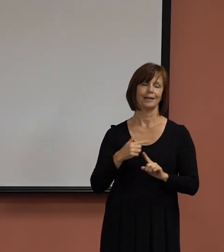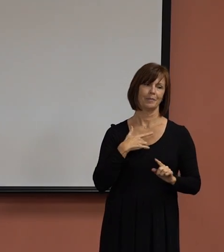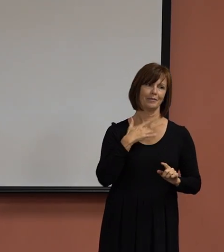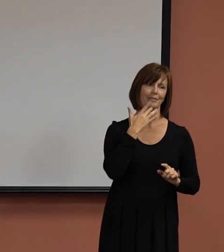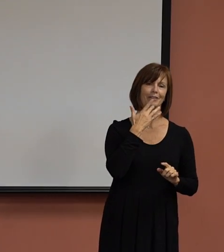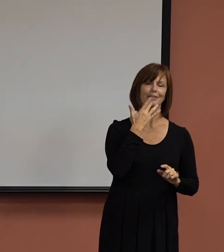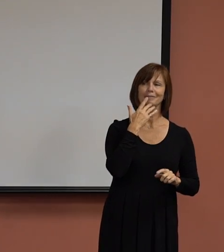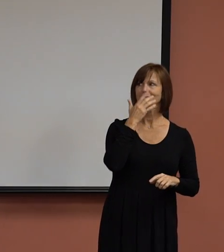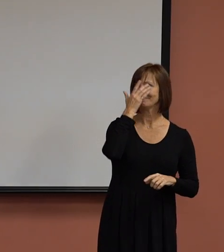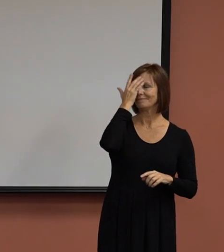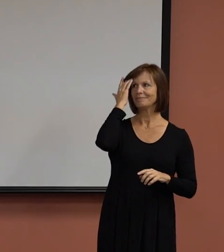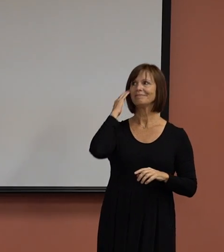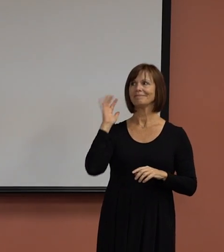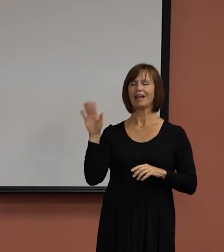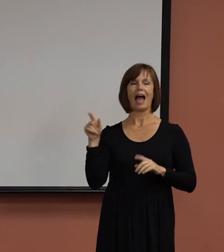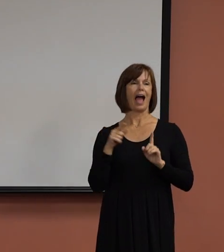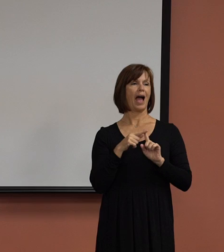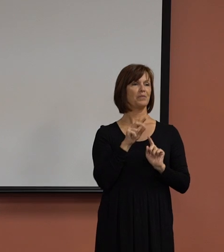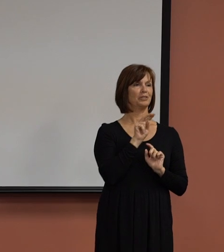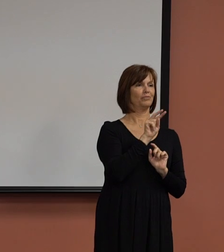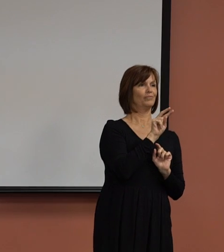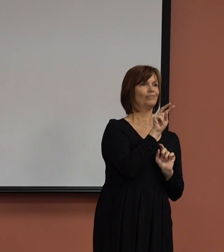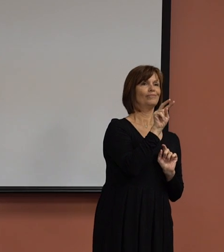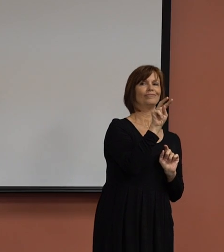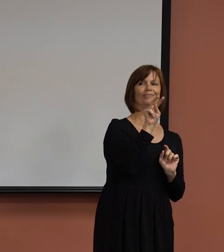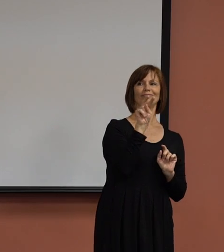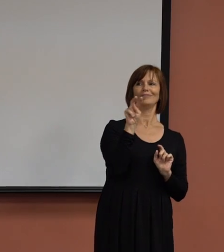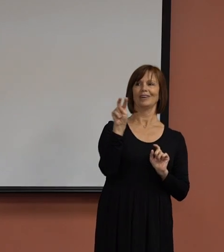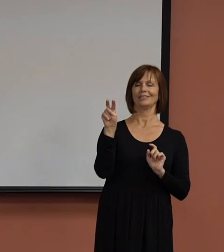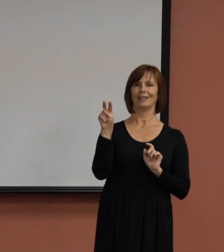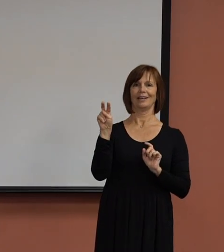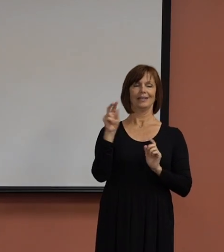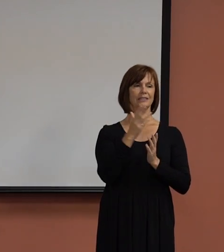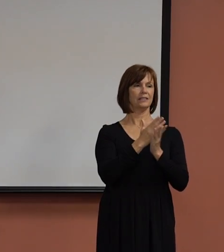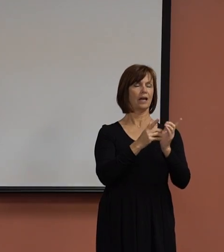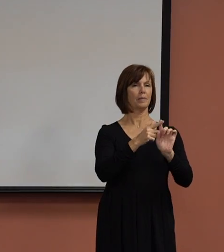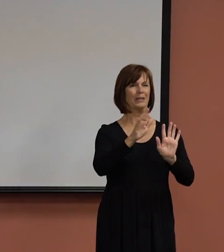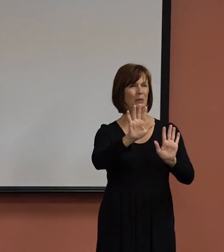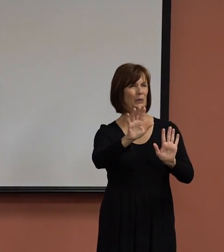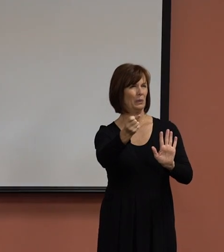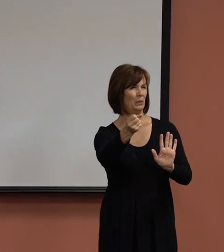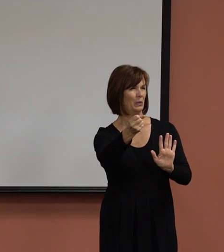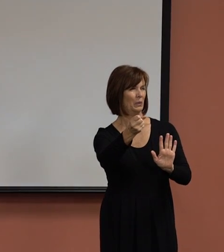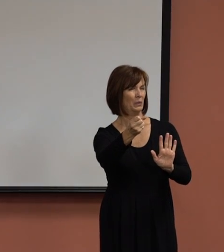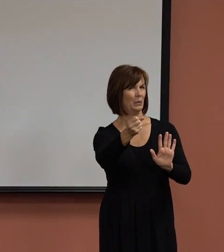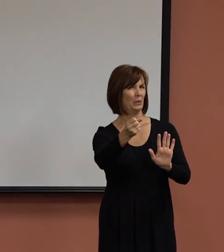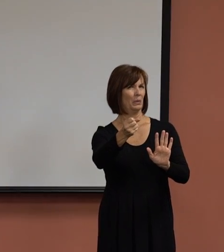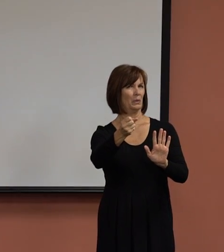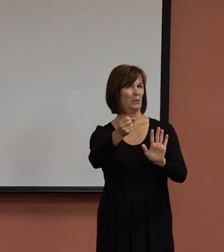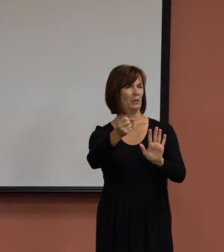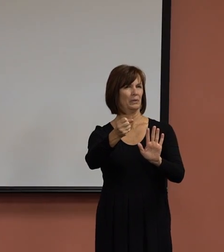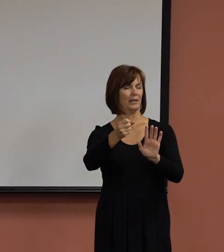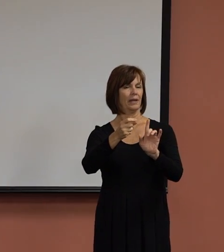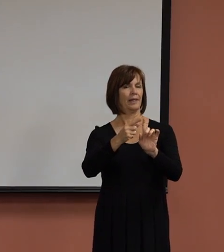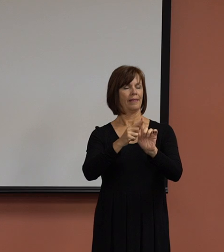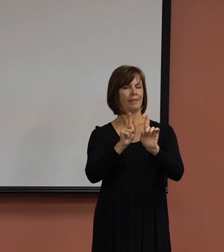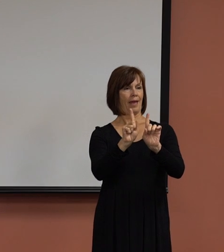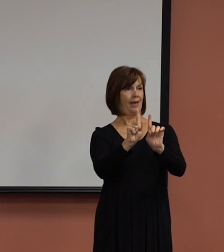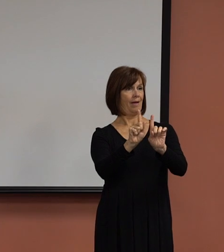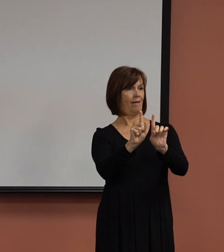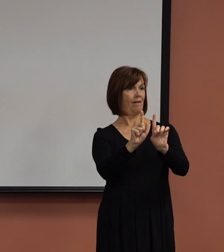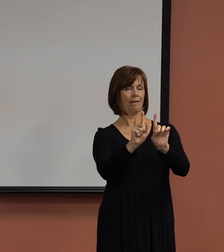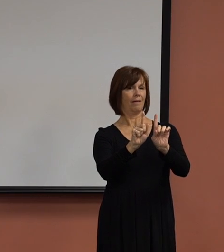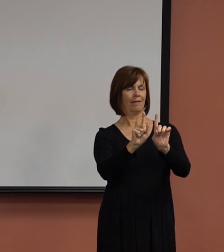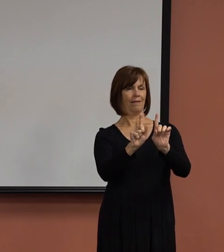open. In fact, when I was spotting folks, I had to stop them for a second and encourage them to transfer to the other